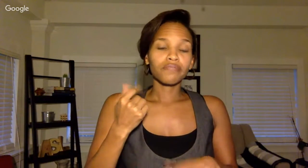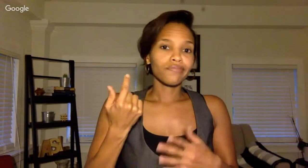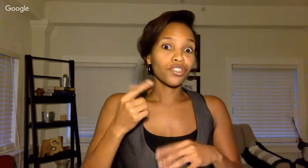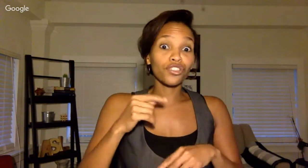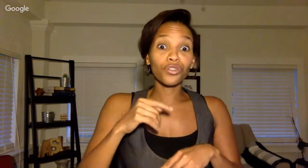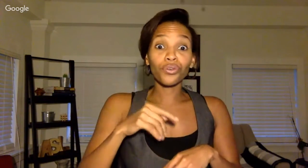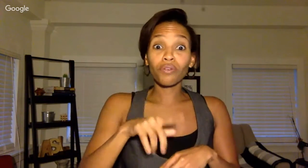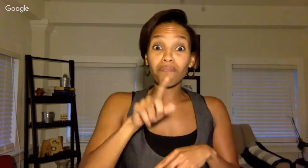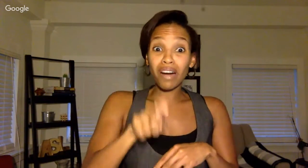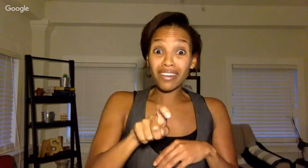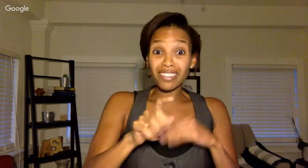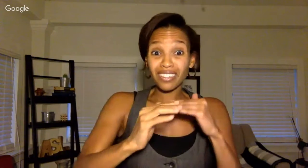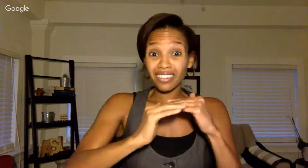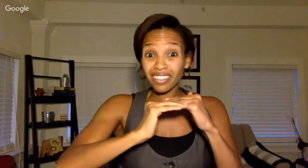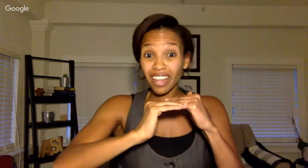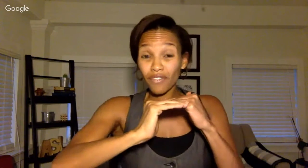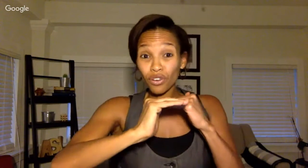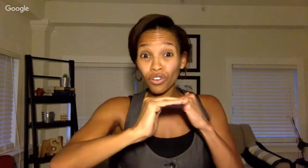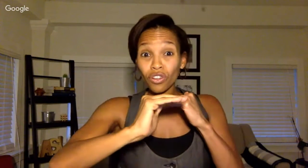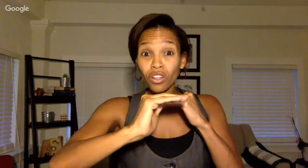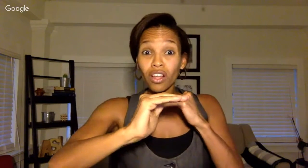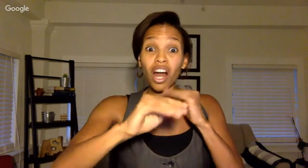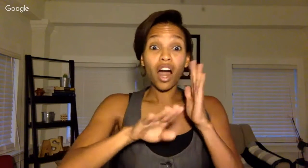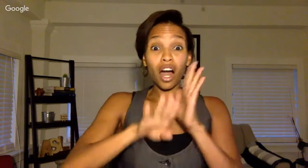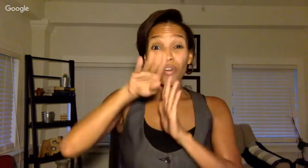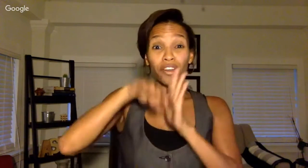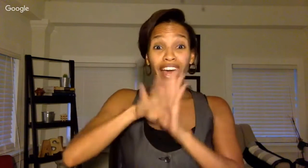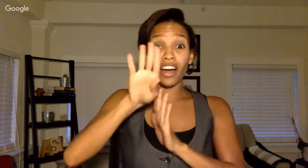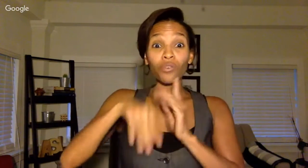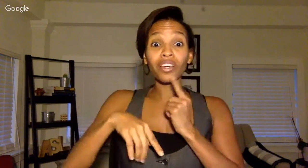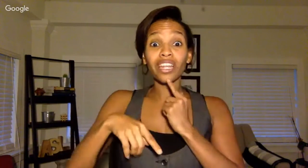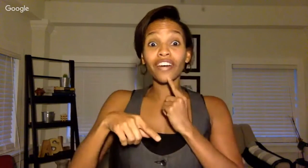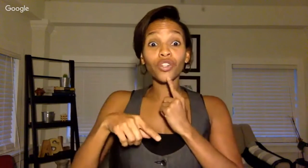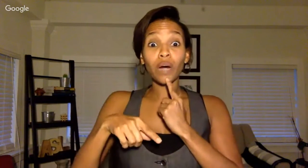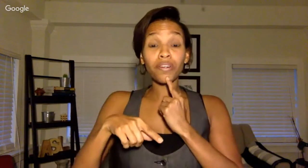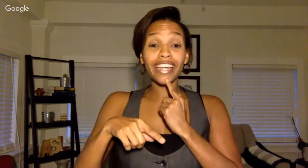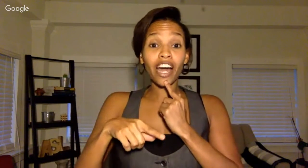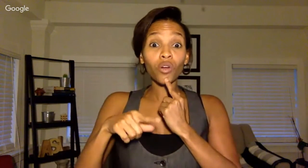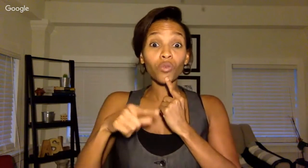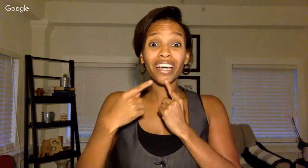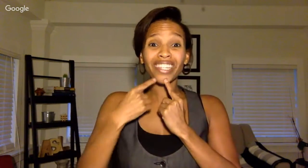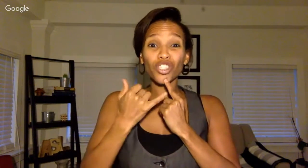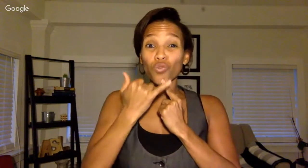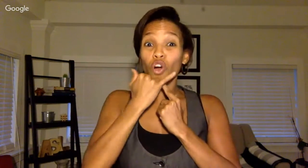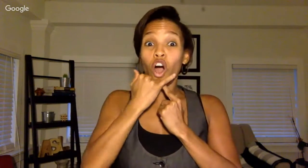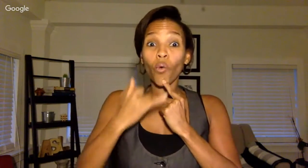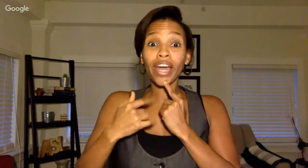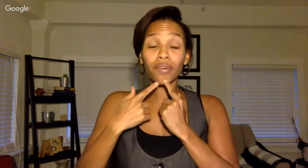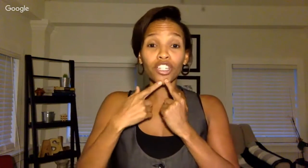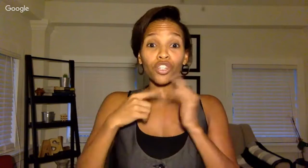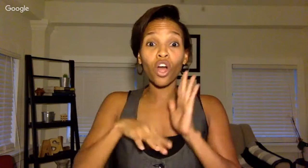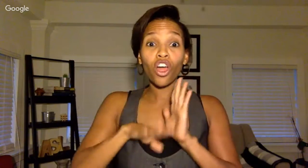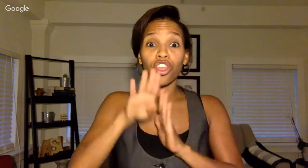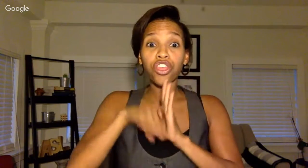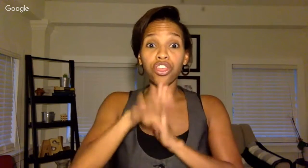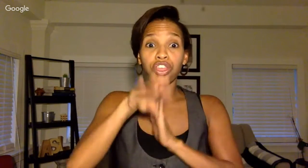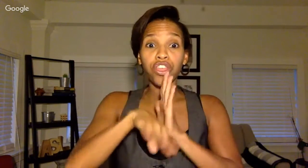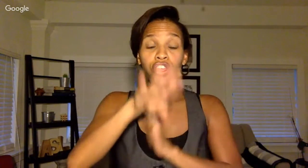you could do must, level, up and down. And if I do up and down, because that's the wrong way, I'm gonna do,